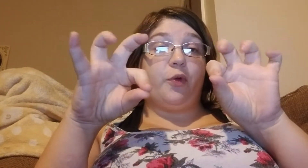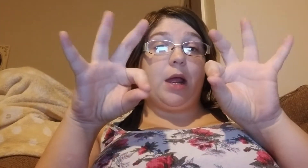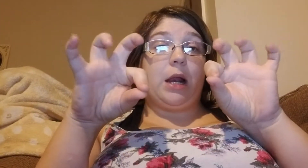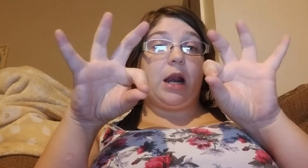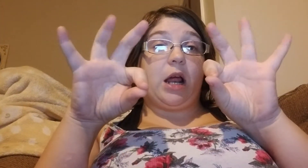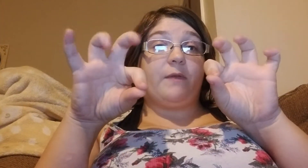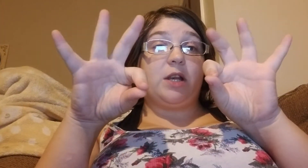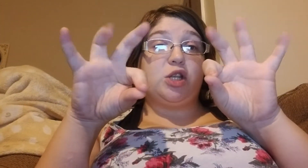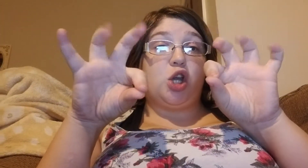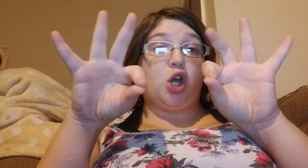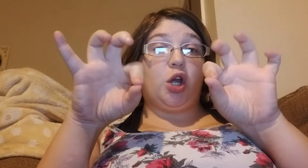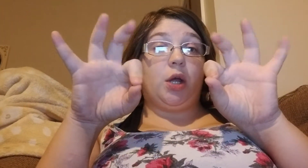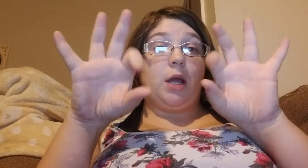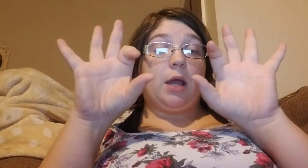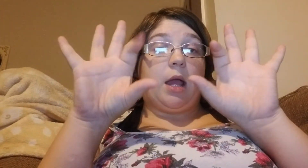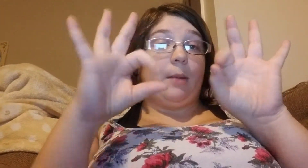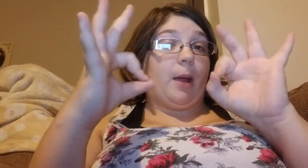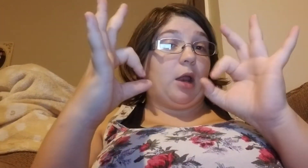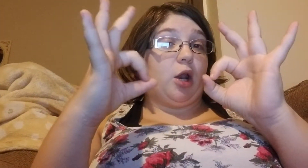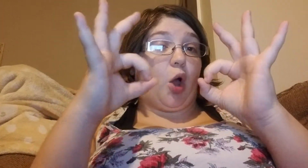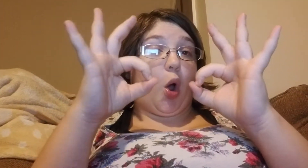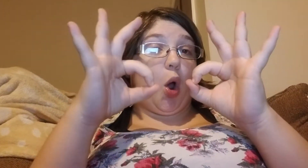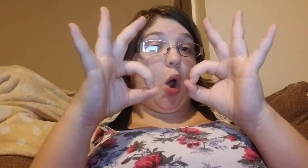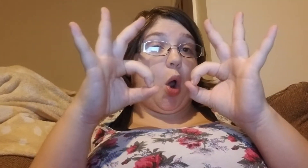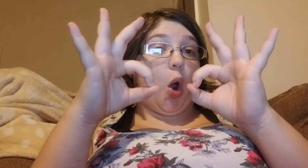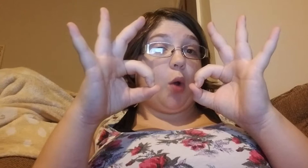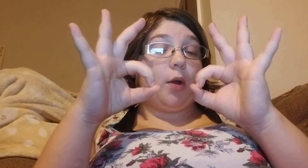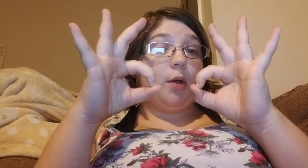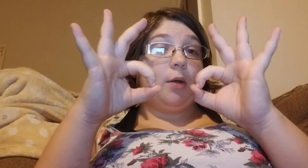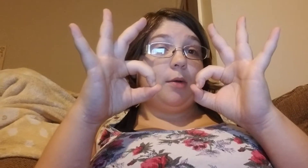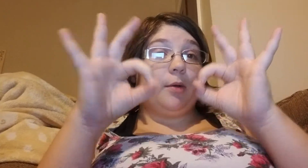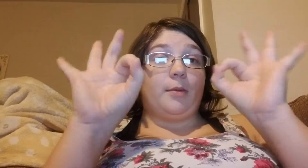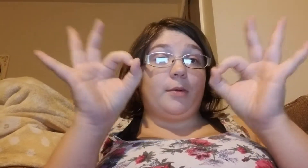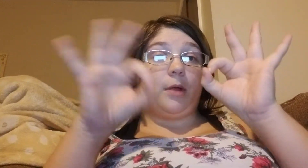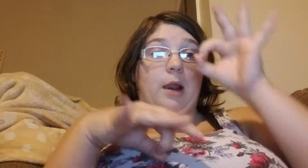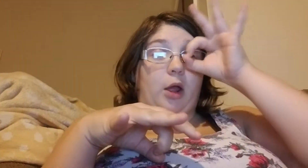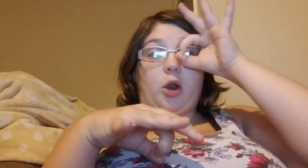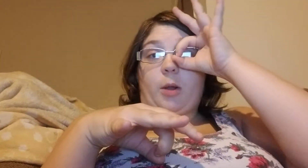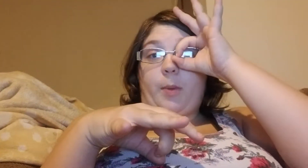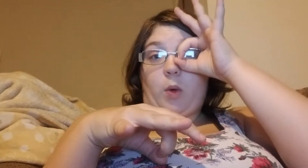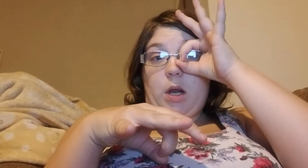3 little fingers. Make a little O. Like a little pokey.